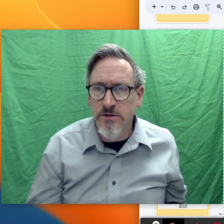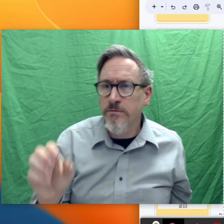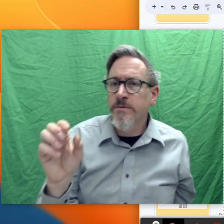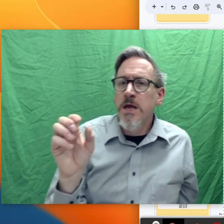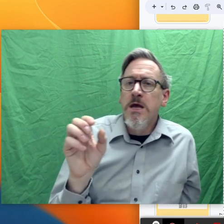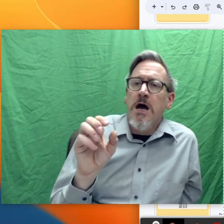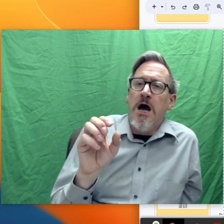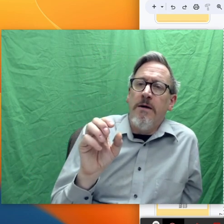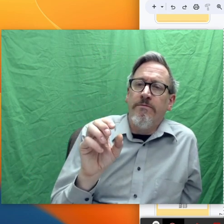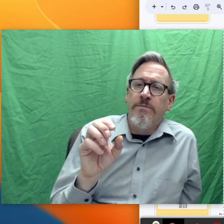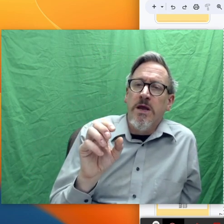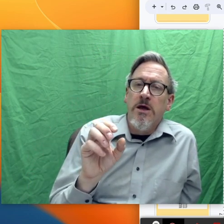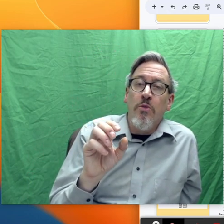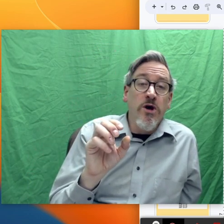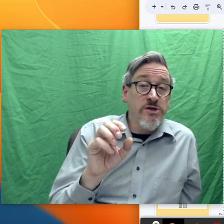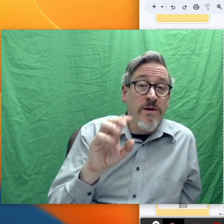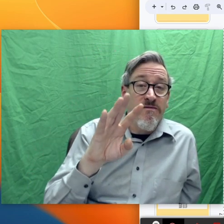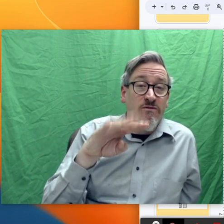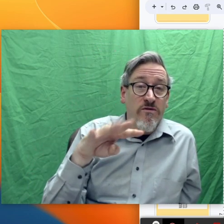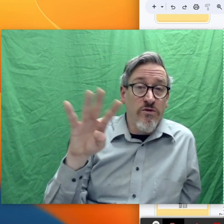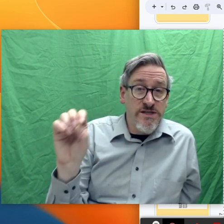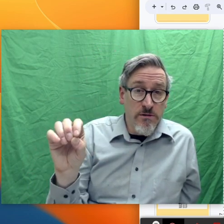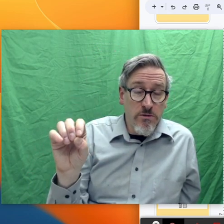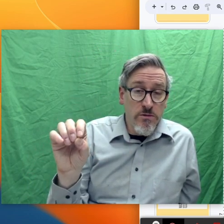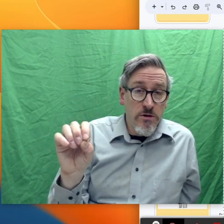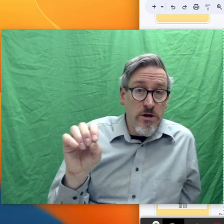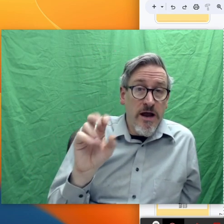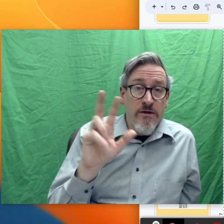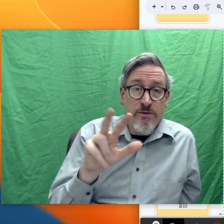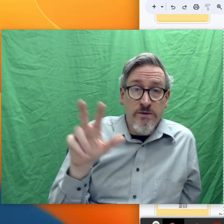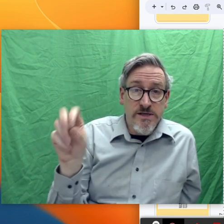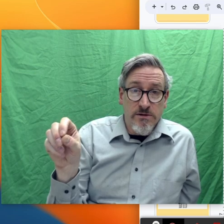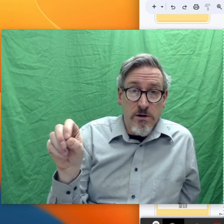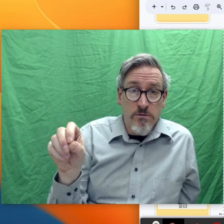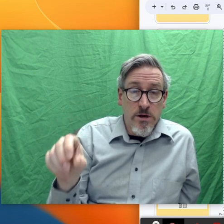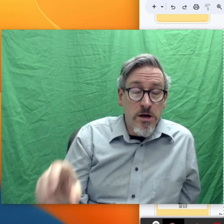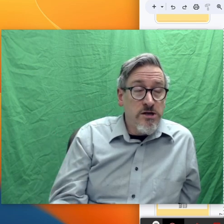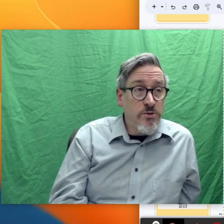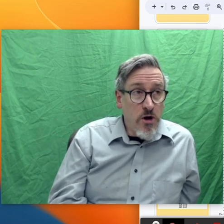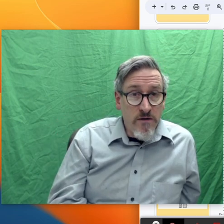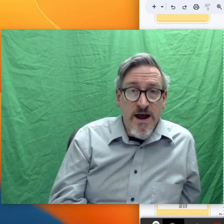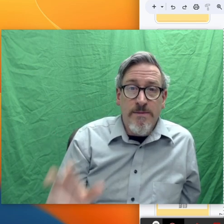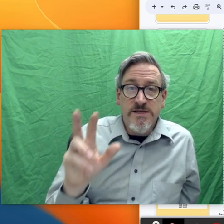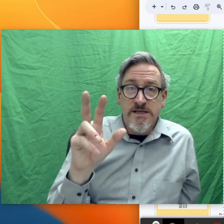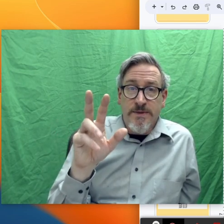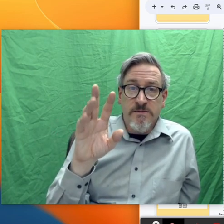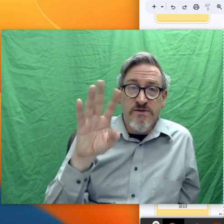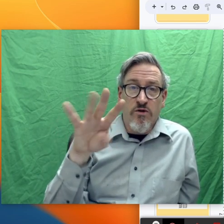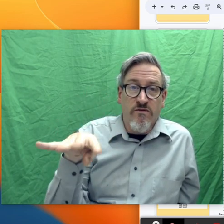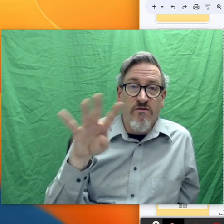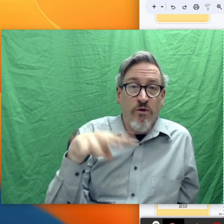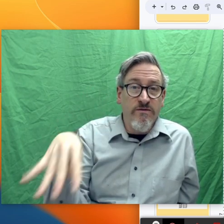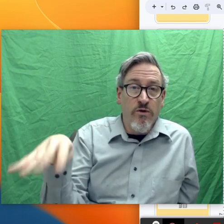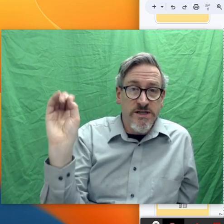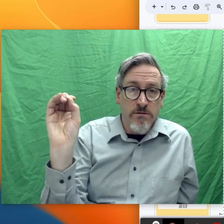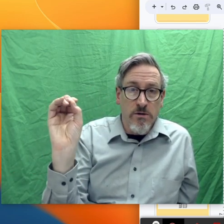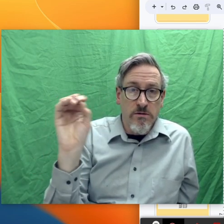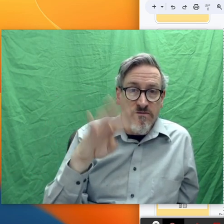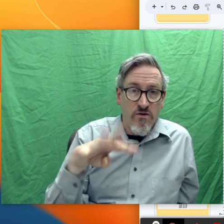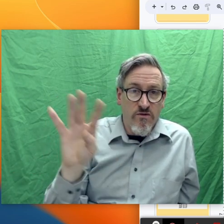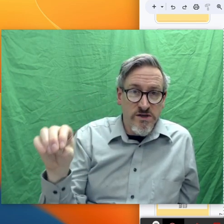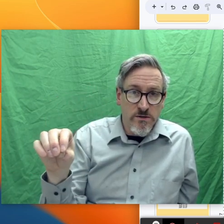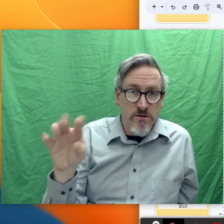bet. We also have 440 and 330. So what often happens is it becomes 440,